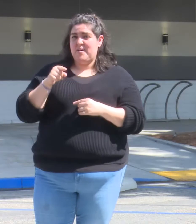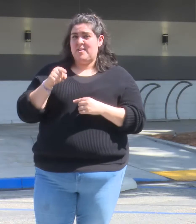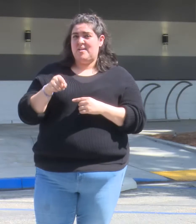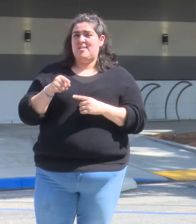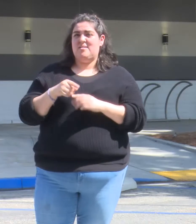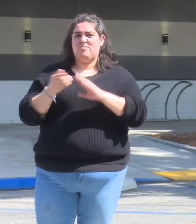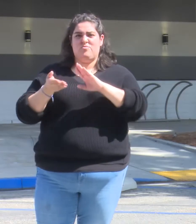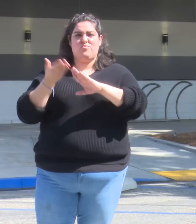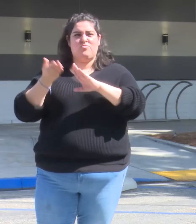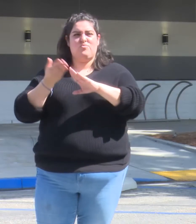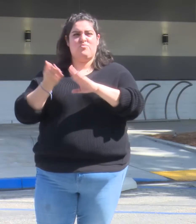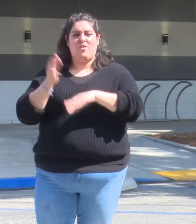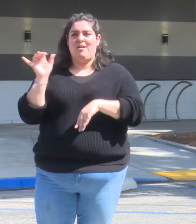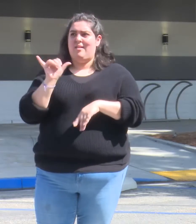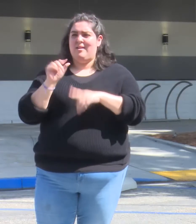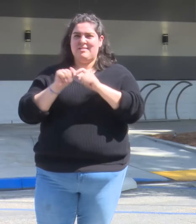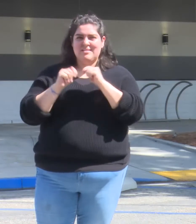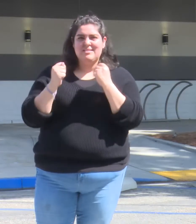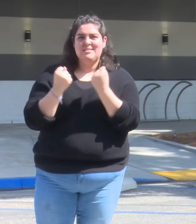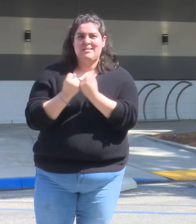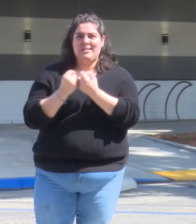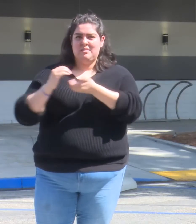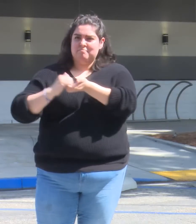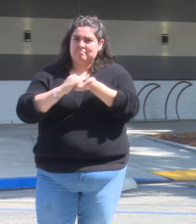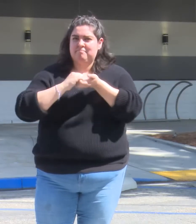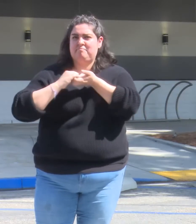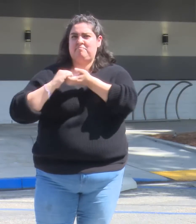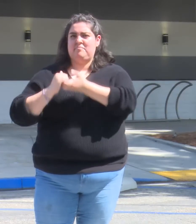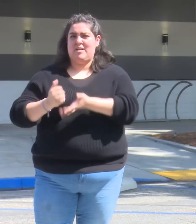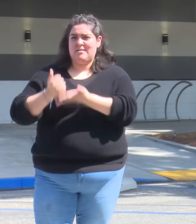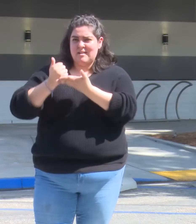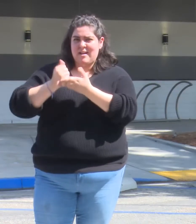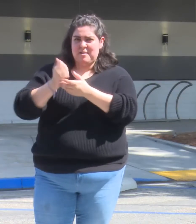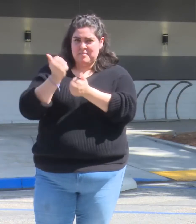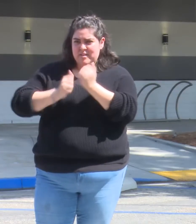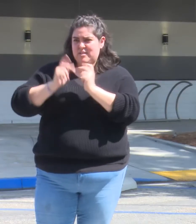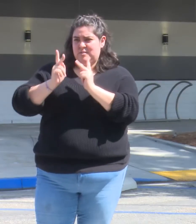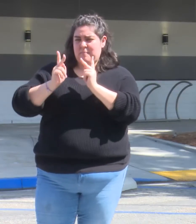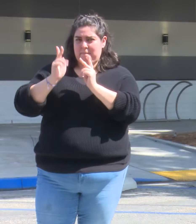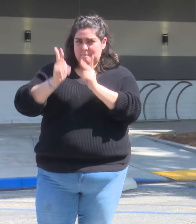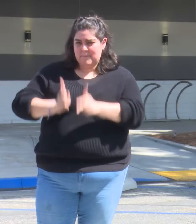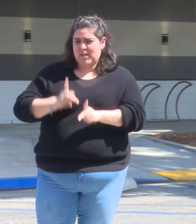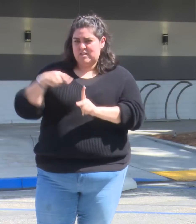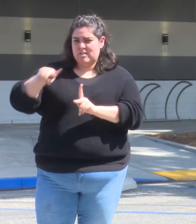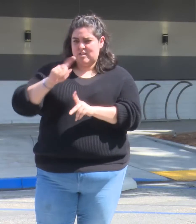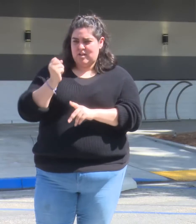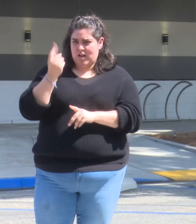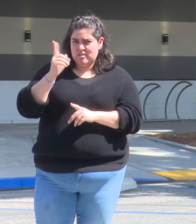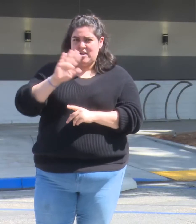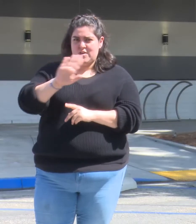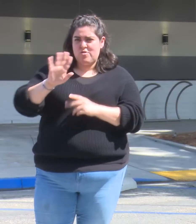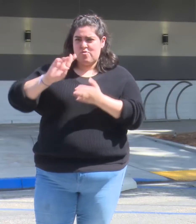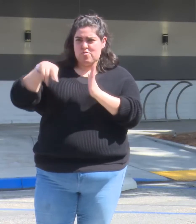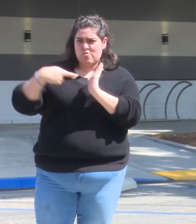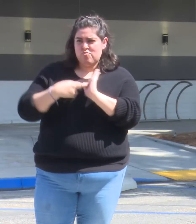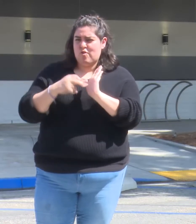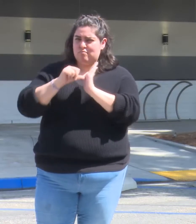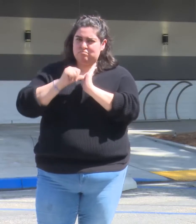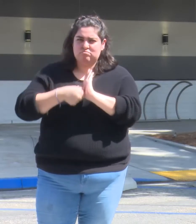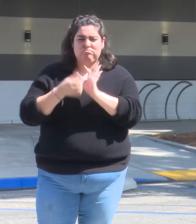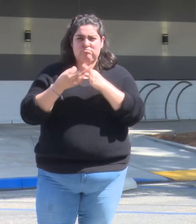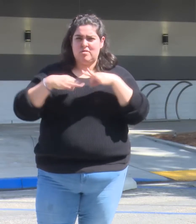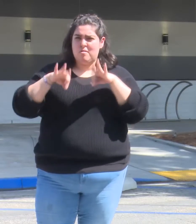was to run it like a team, to help each person working at the department to understand their role was critical to our